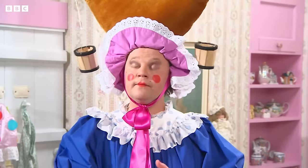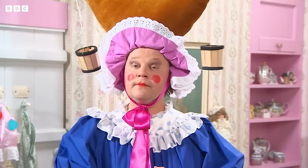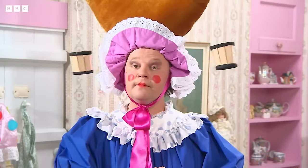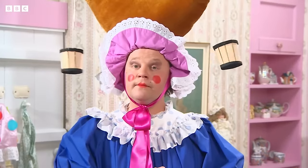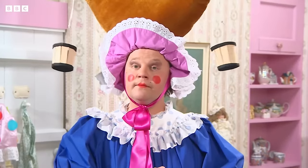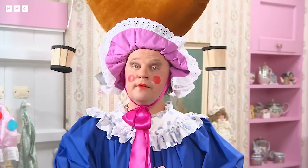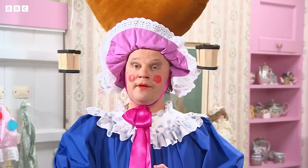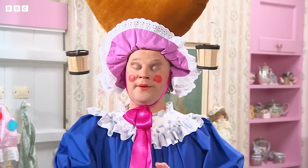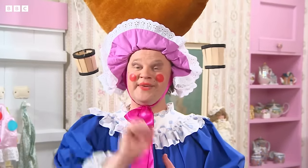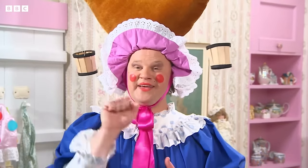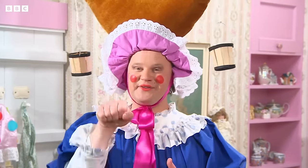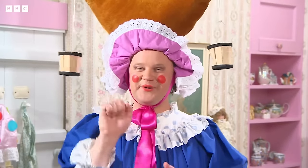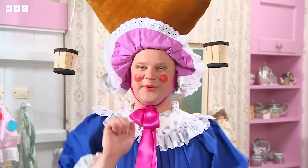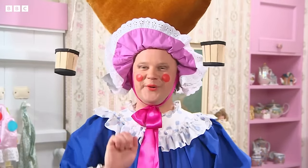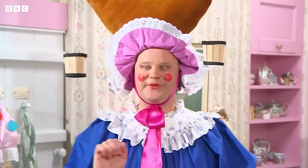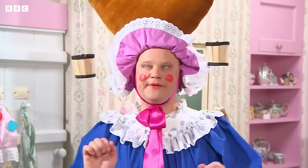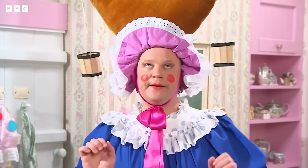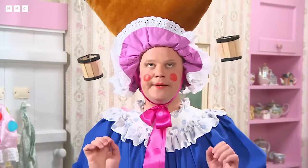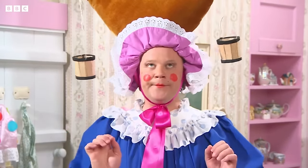sign for friends? Oh, yes, of course.